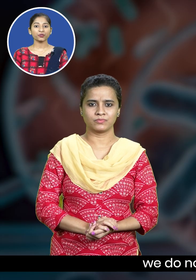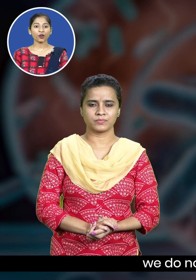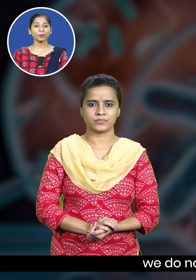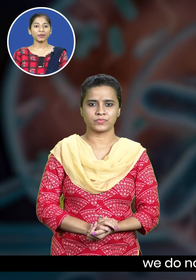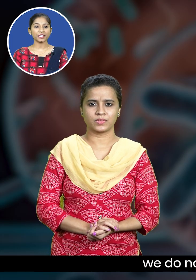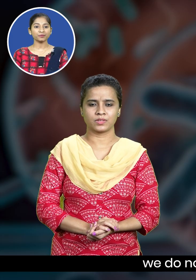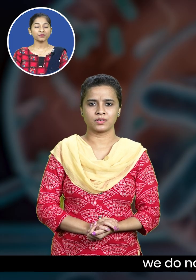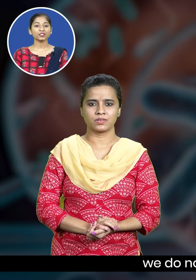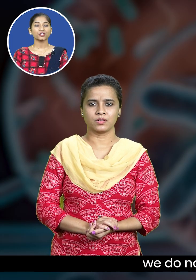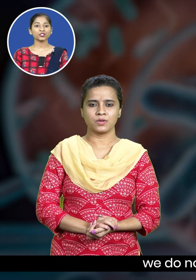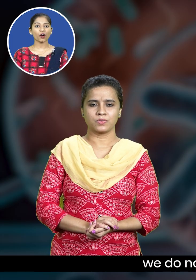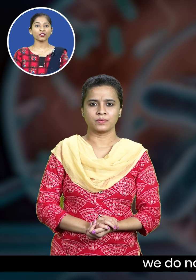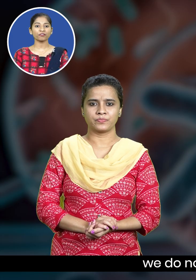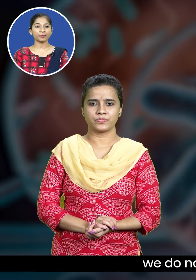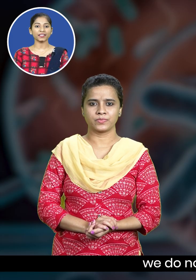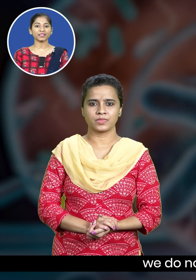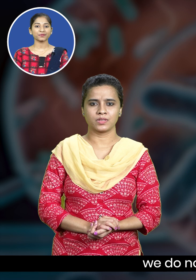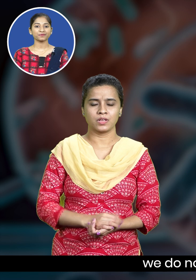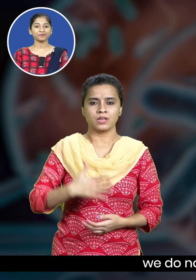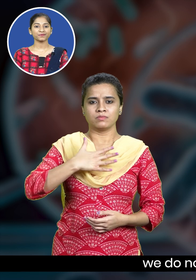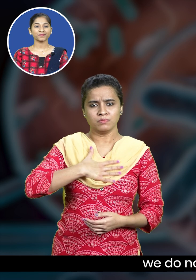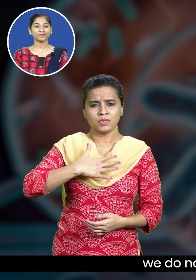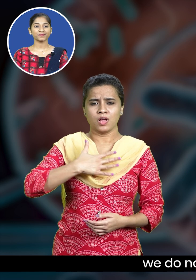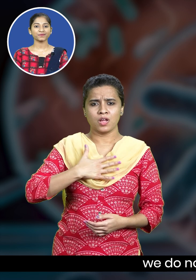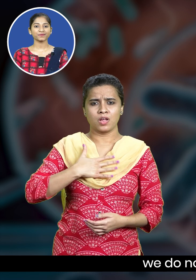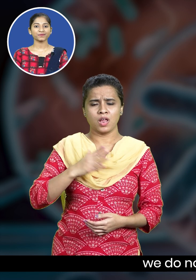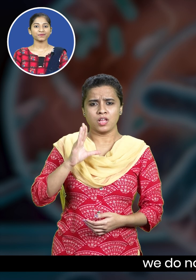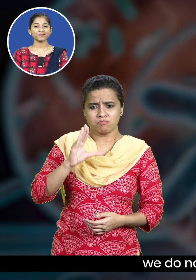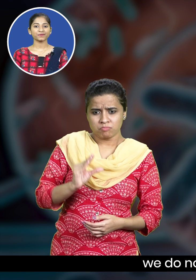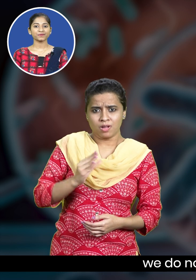We do not become short of breath.